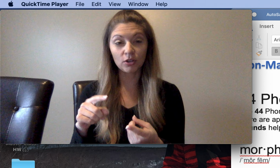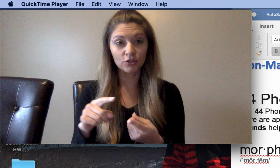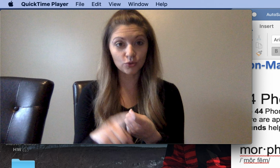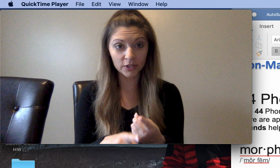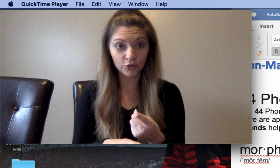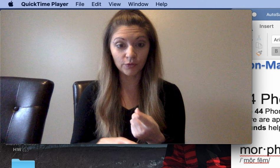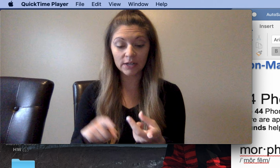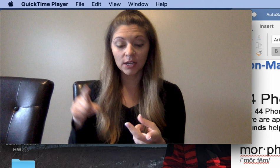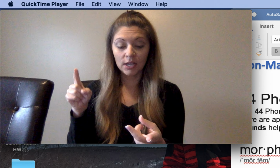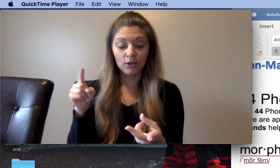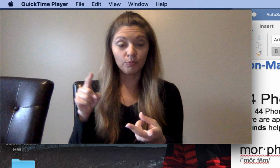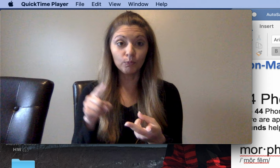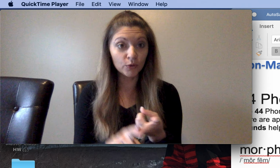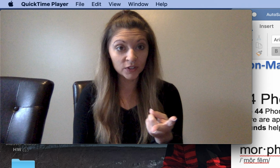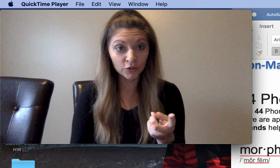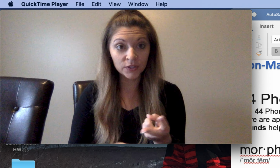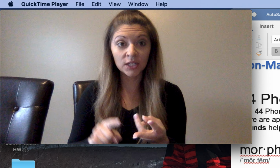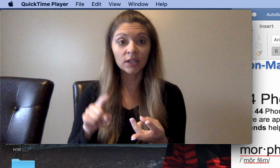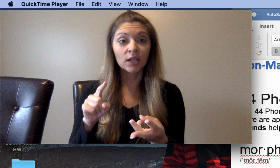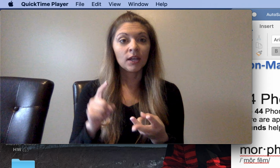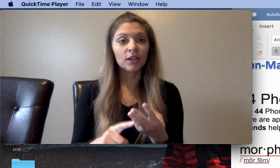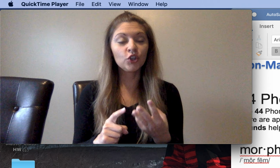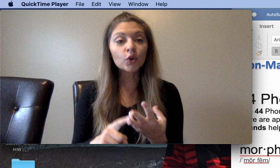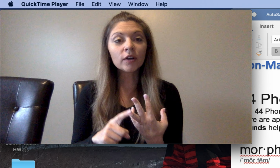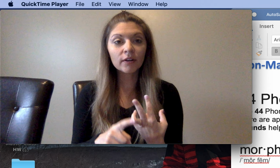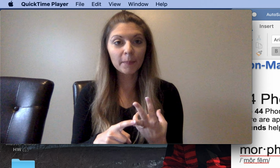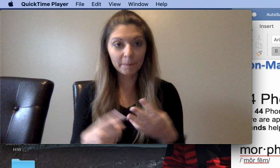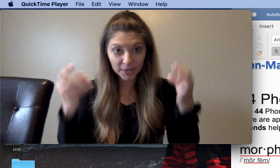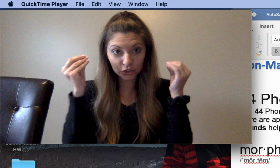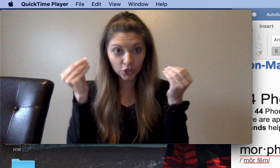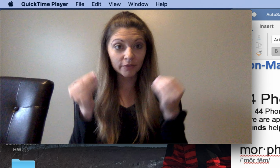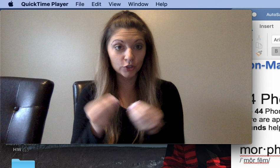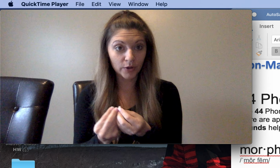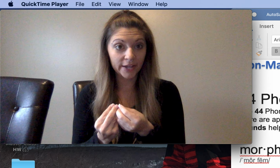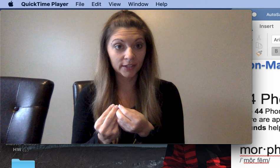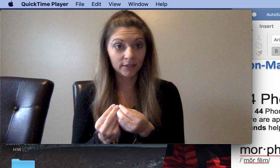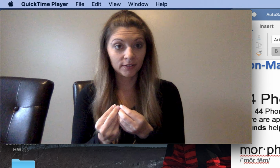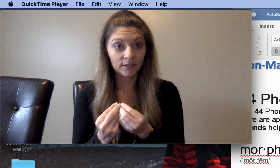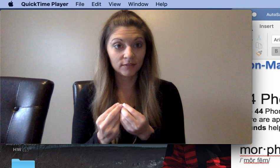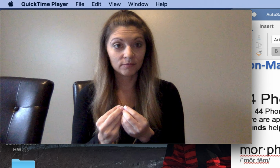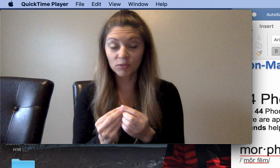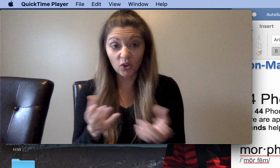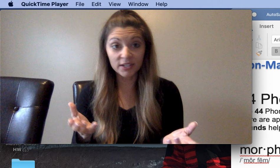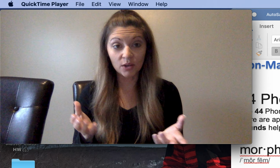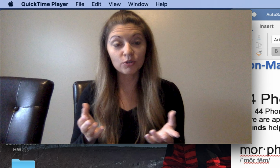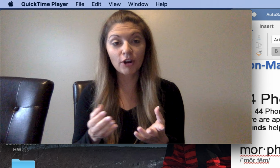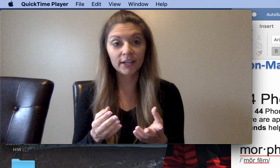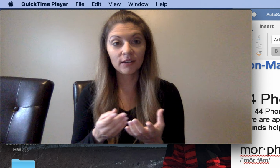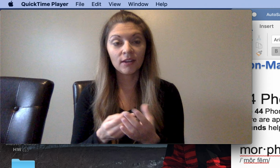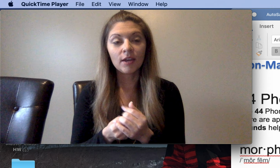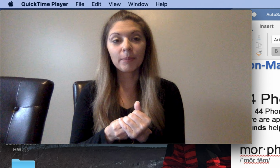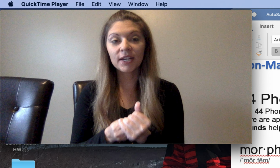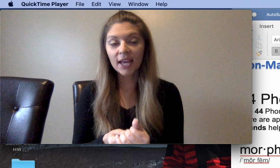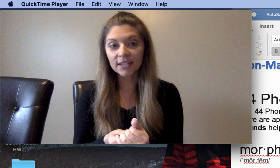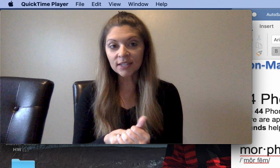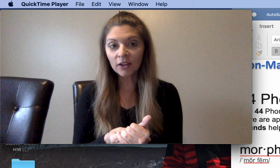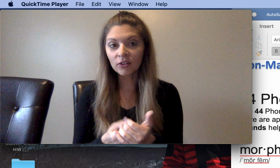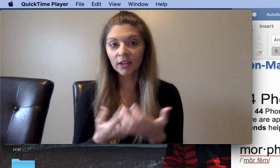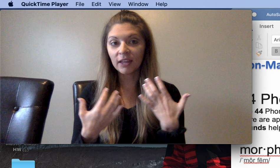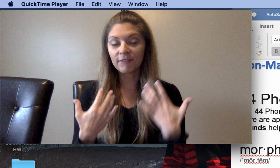based on stories you've read, movies you've seen, your picture of a dragon. Because all I said was dragon. But